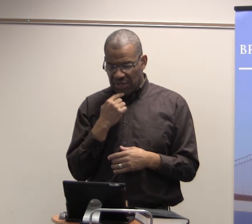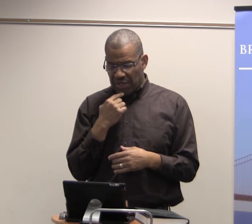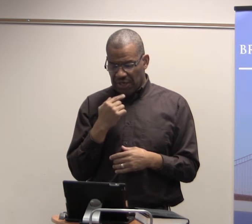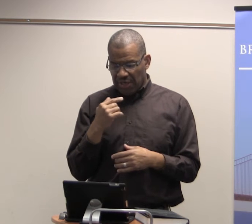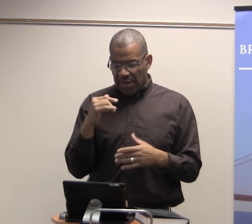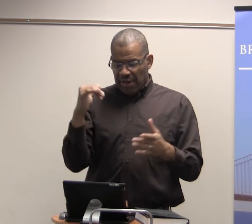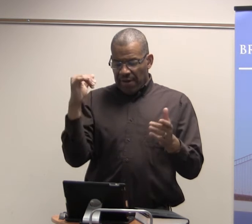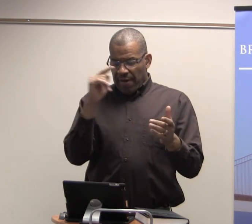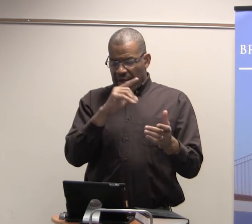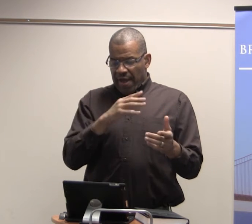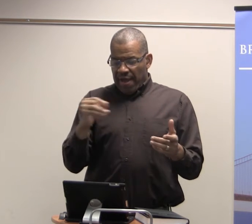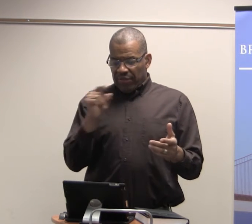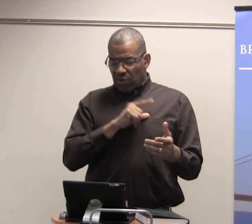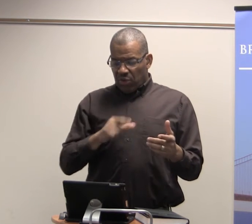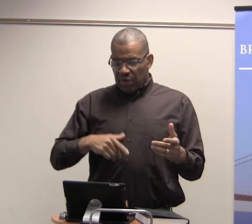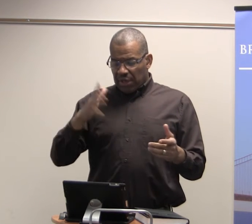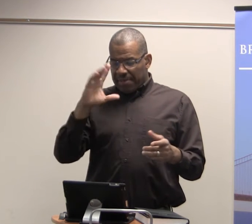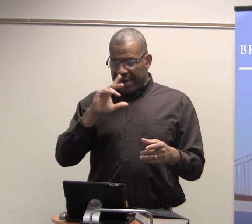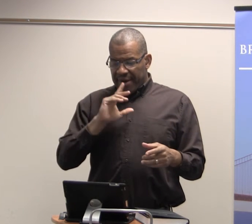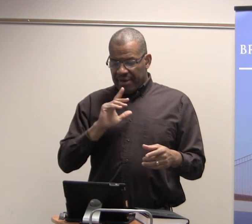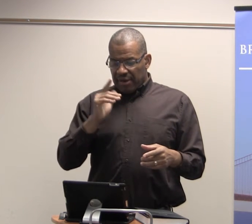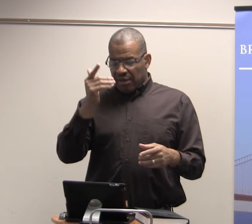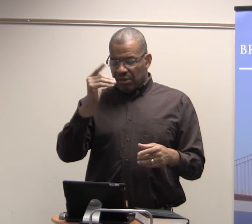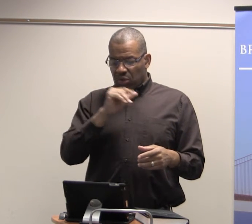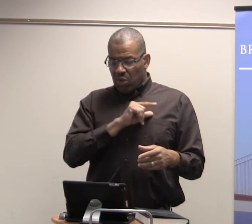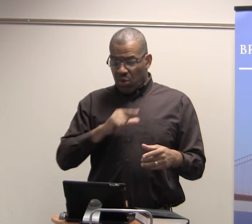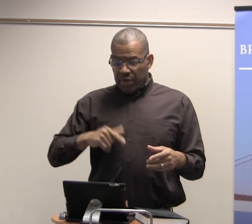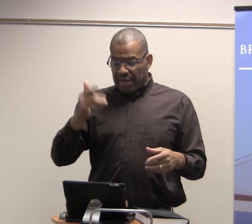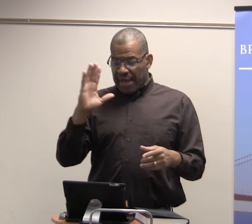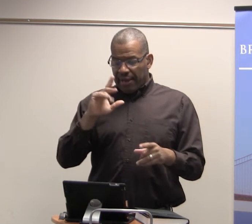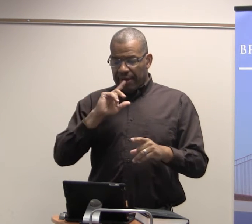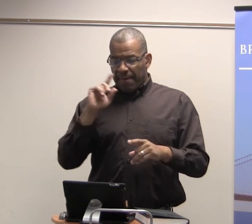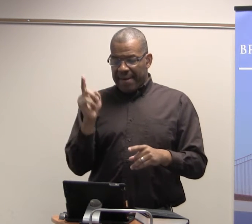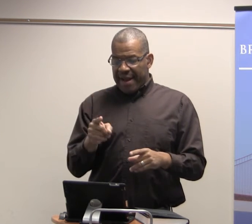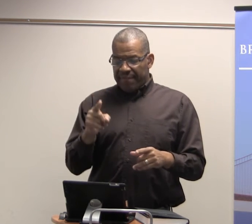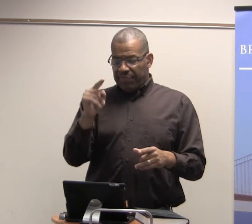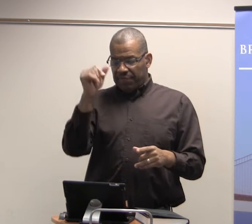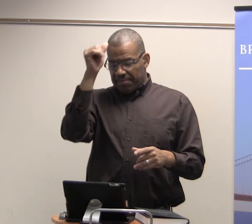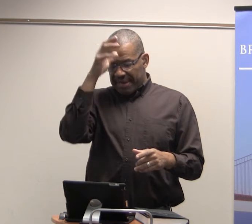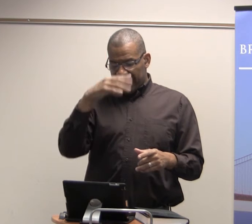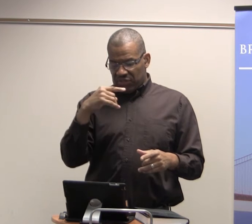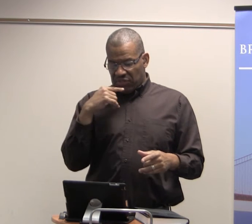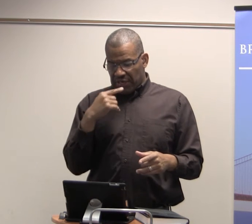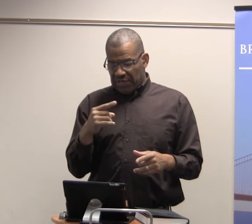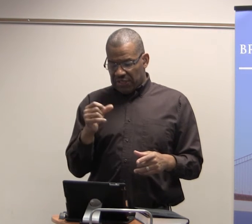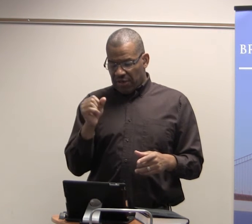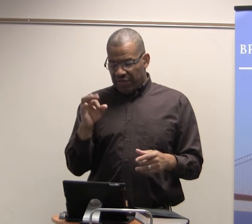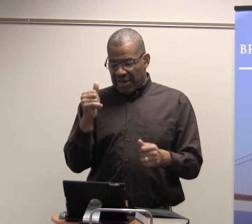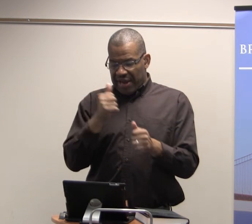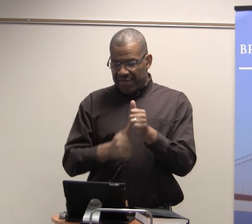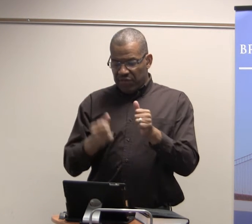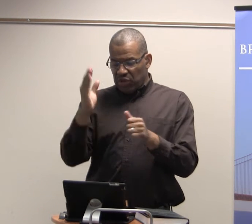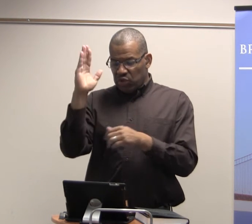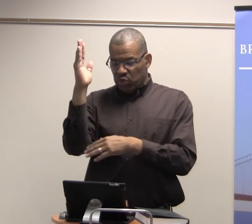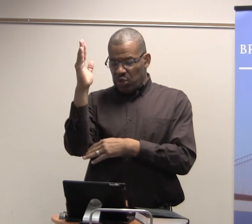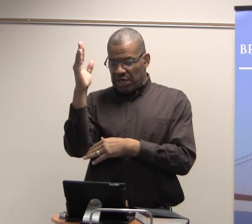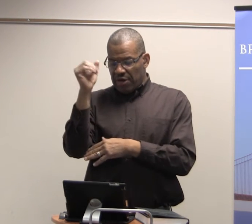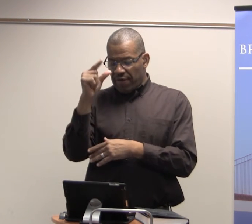said that the Lord God command the man says, of every tree of